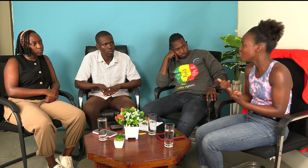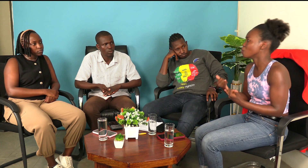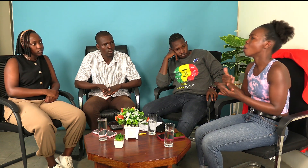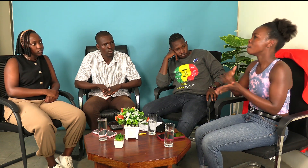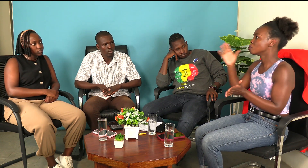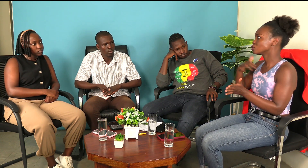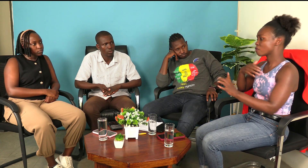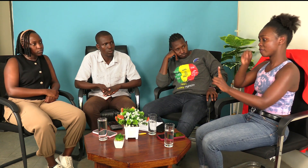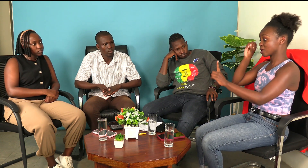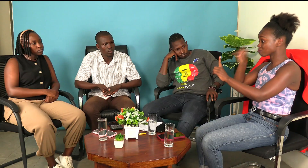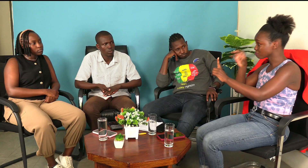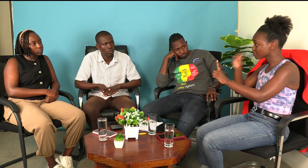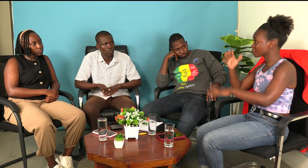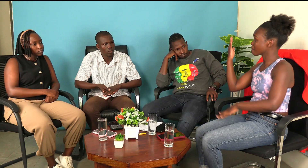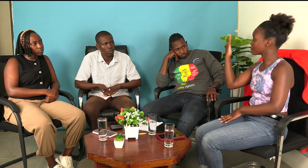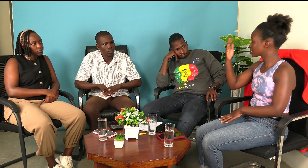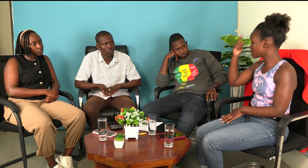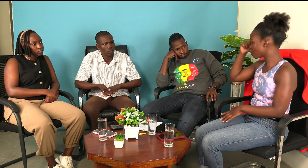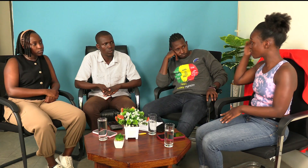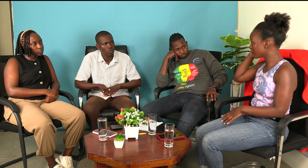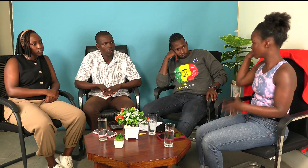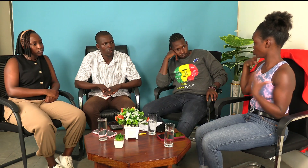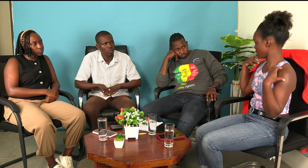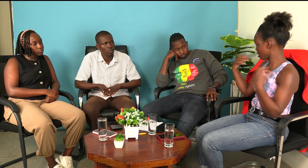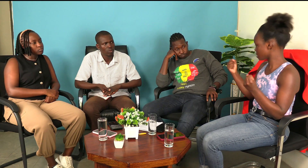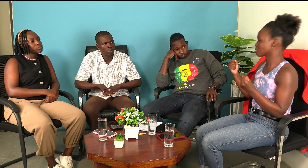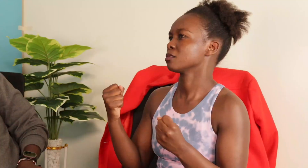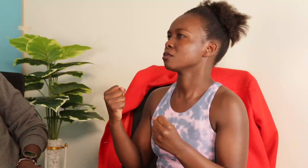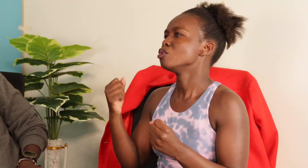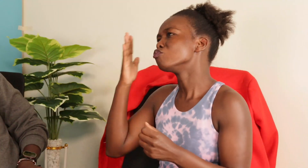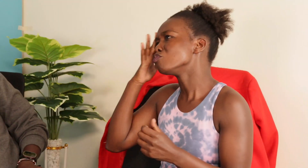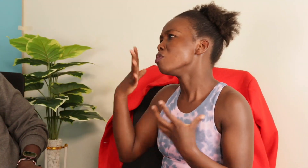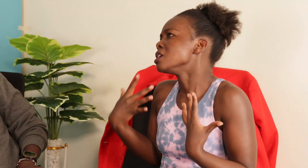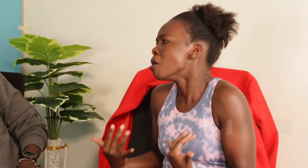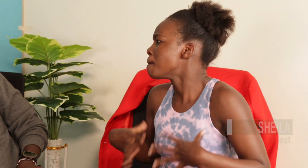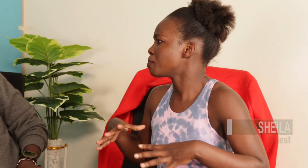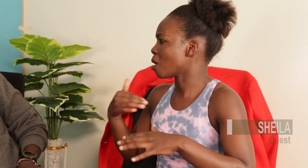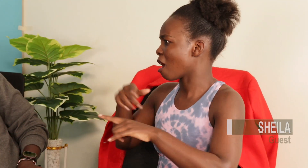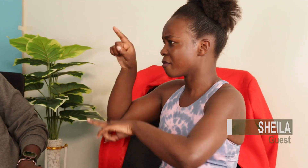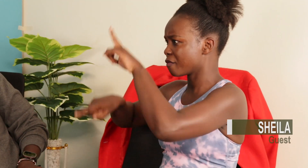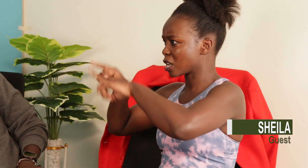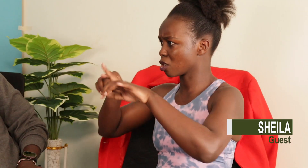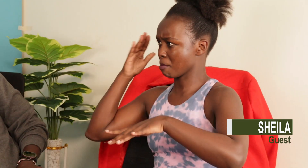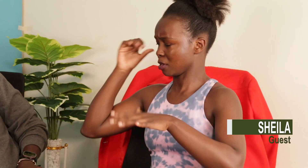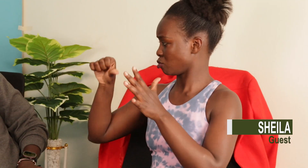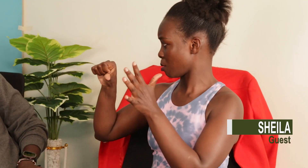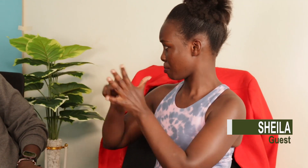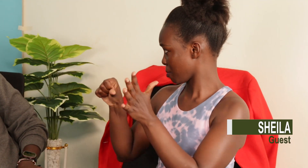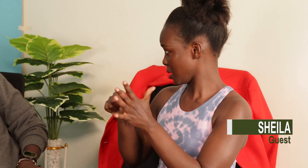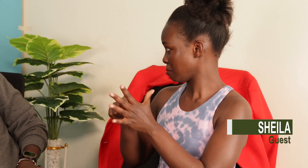in interpretation. Why won't you volunteer in mental health as an interpreter? I know